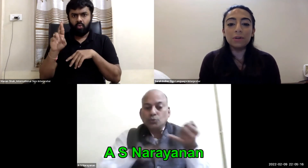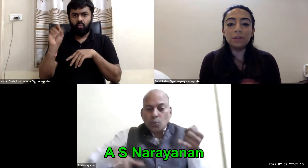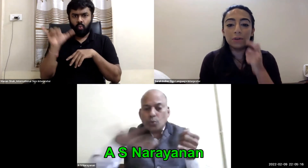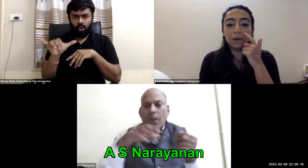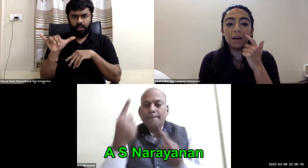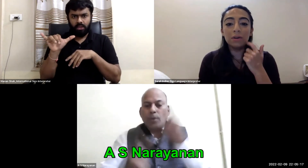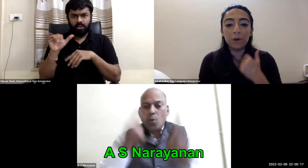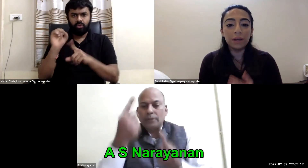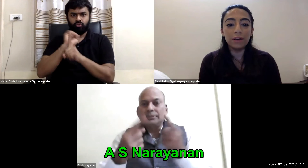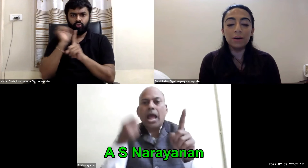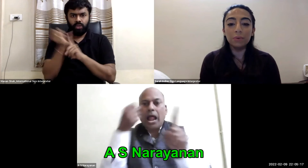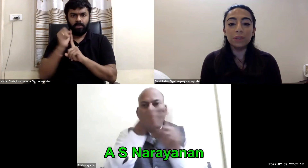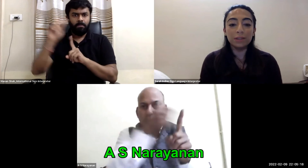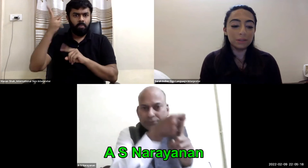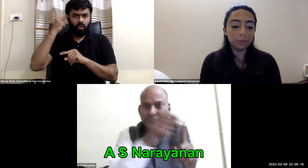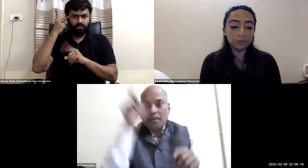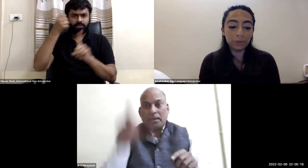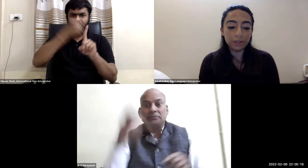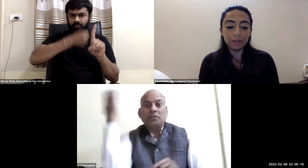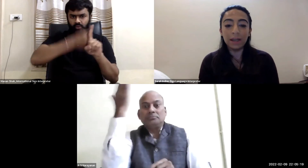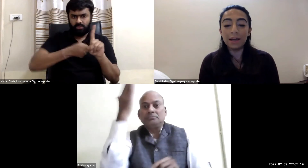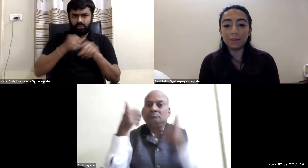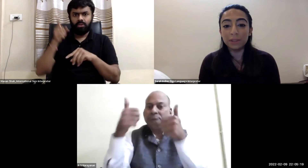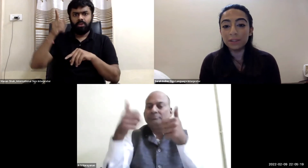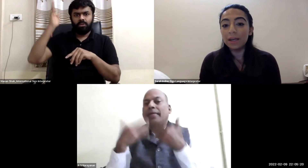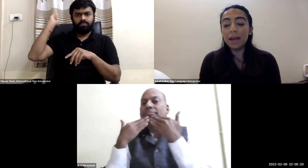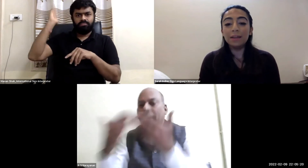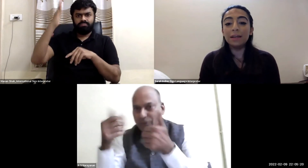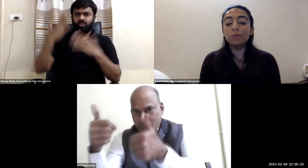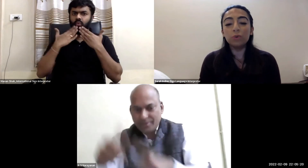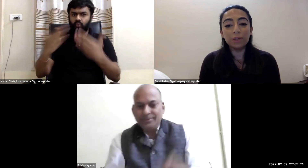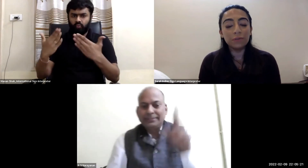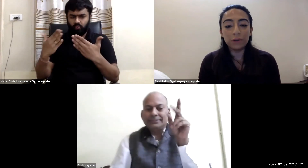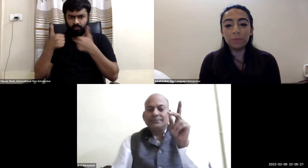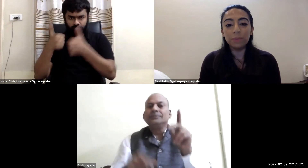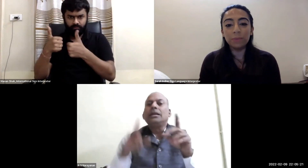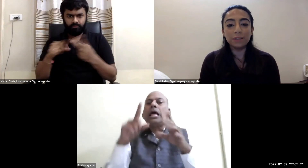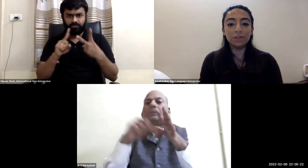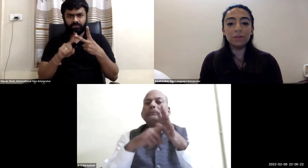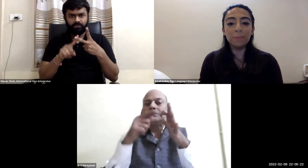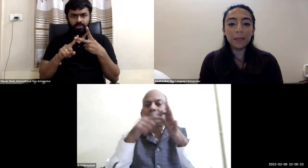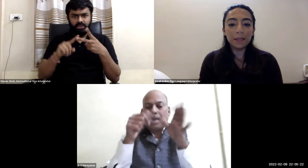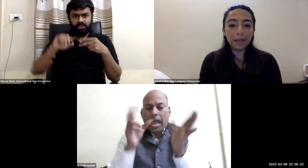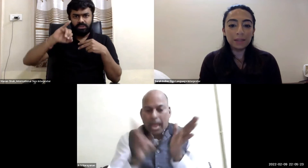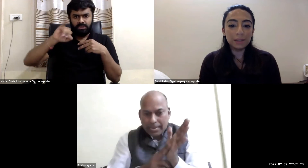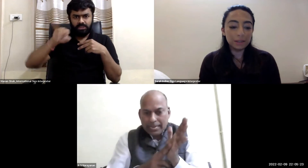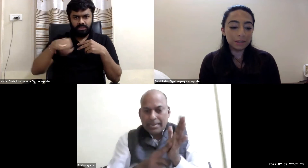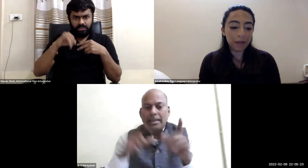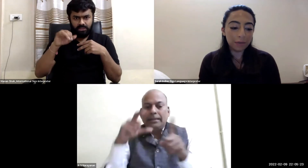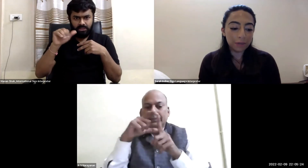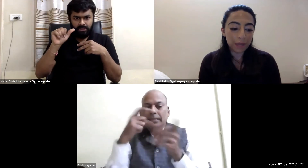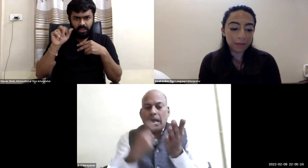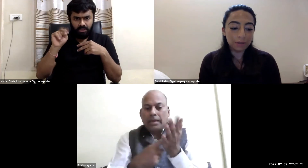thank Dr. Aruna Roy, who is a social political activist, and thank you so much for your presentation.